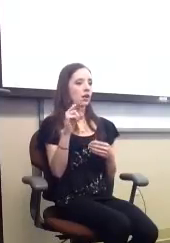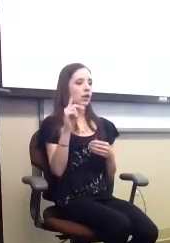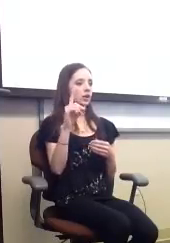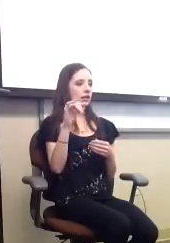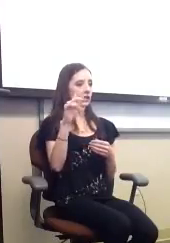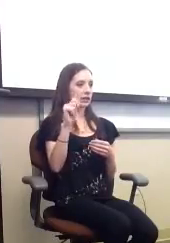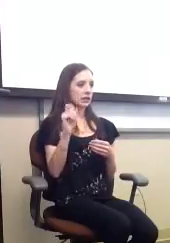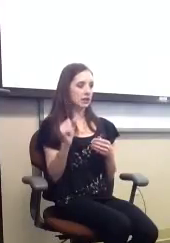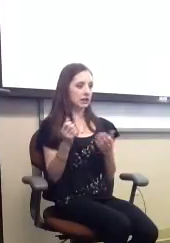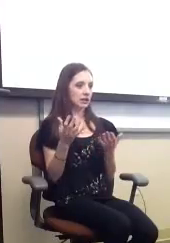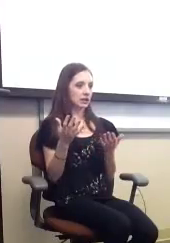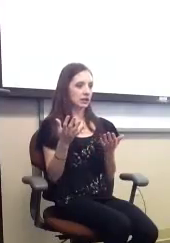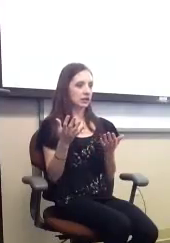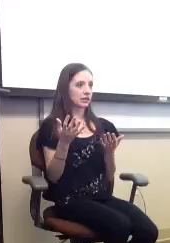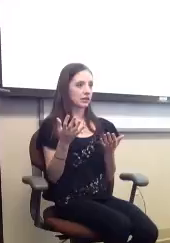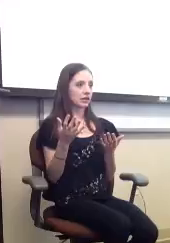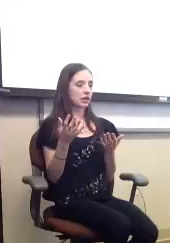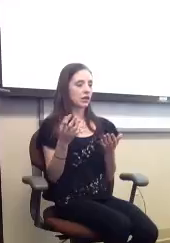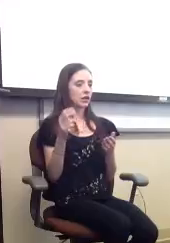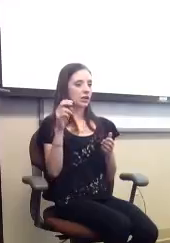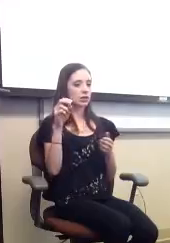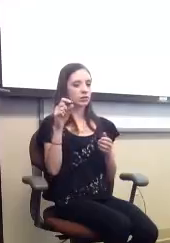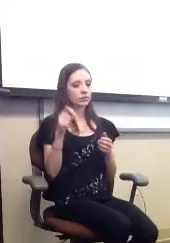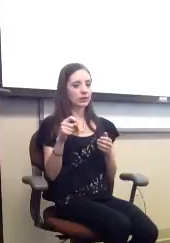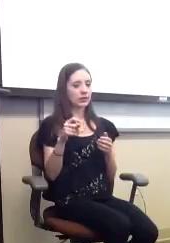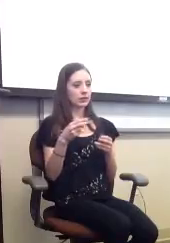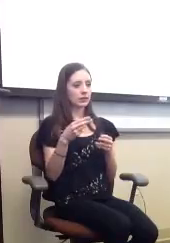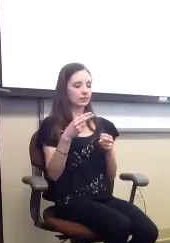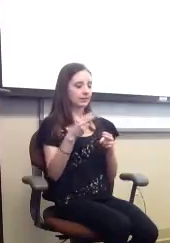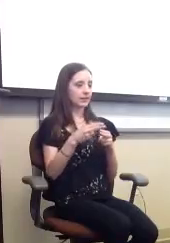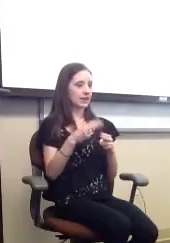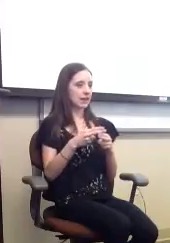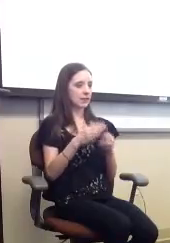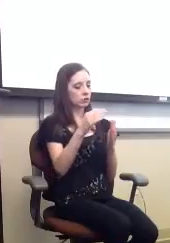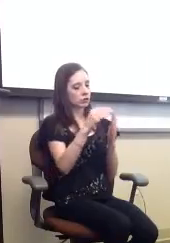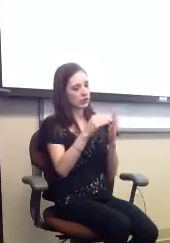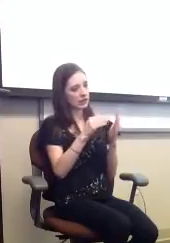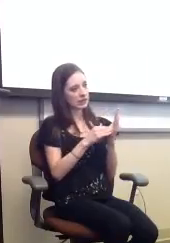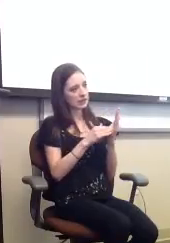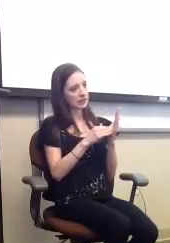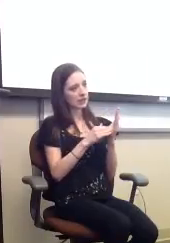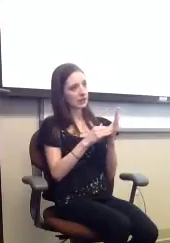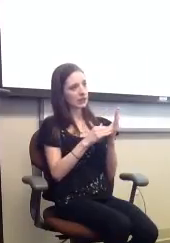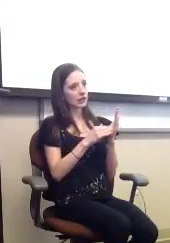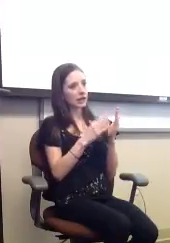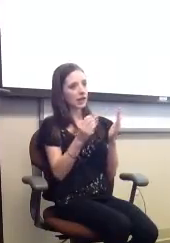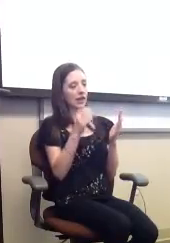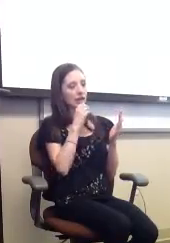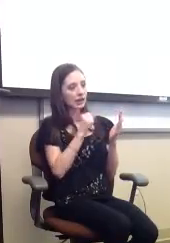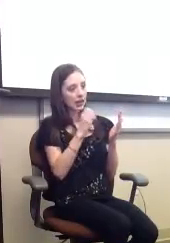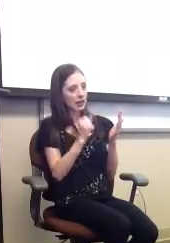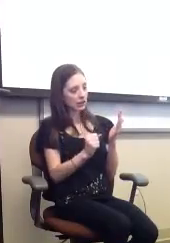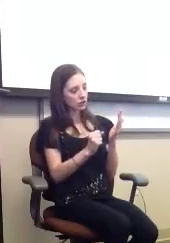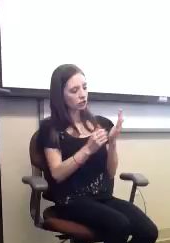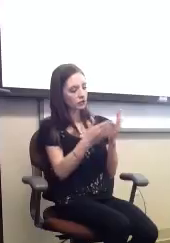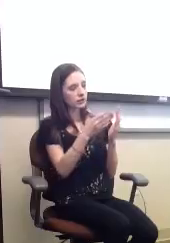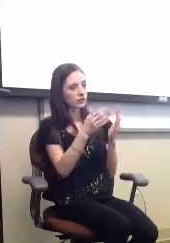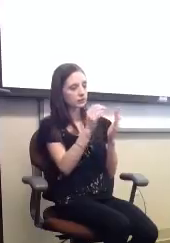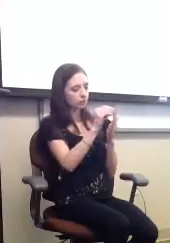Then we would need, these are the names you listed, and this is the age you put by them. Oh no, I meant this kid was that age or whatever. If they're